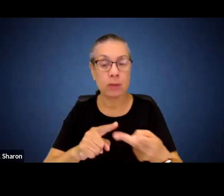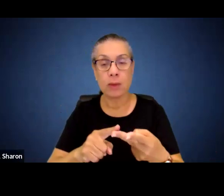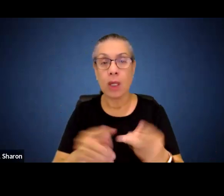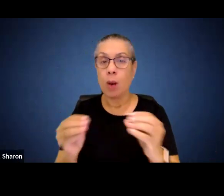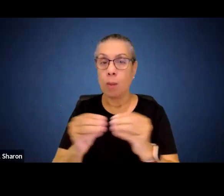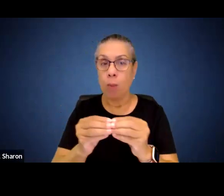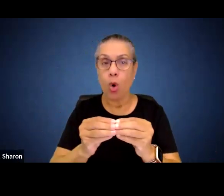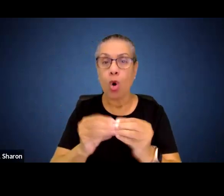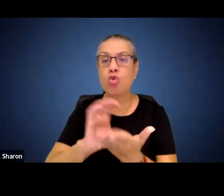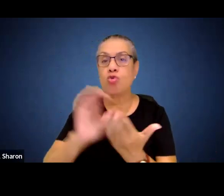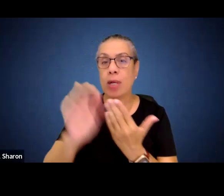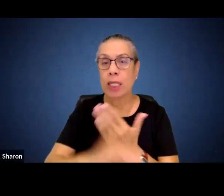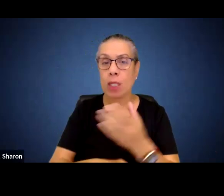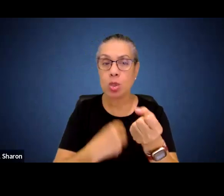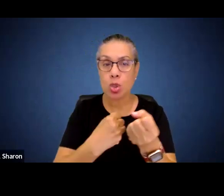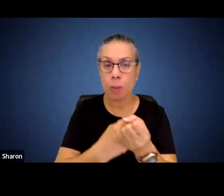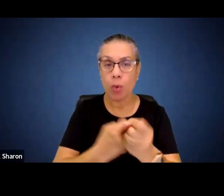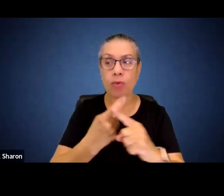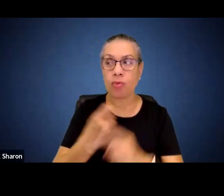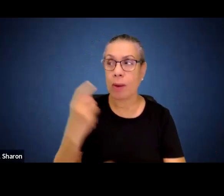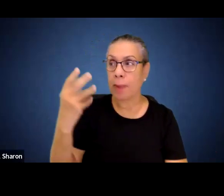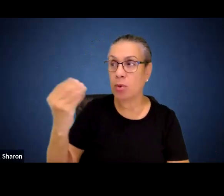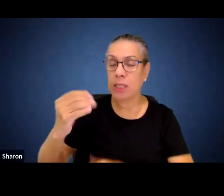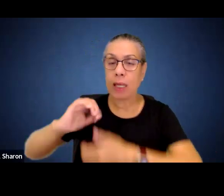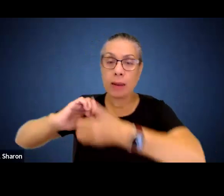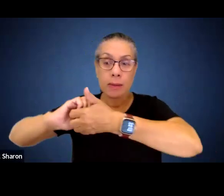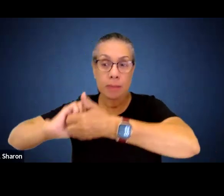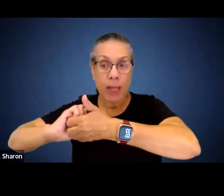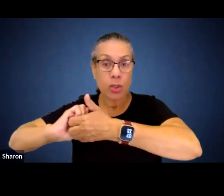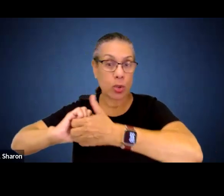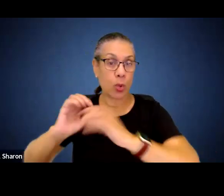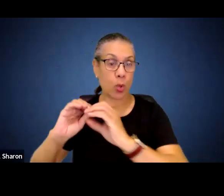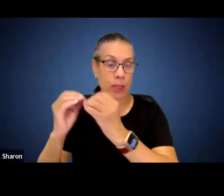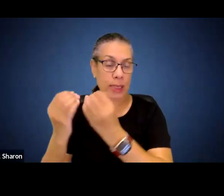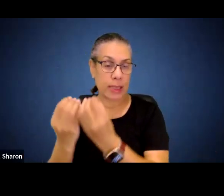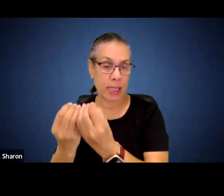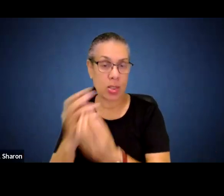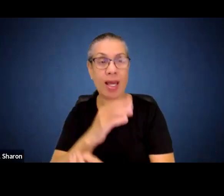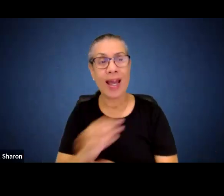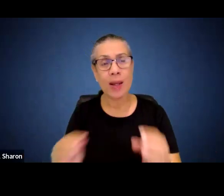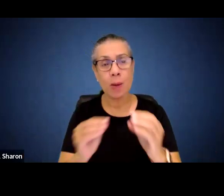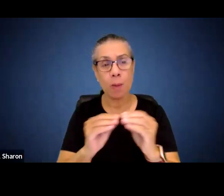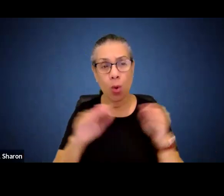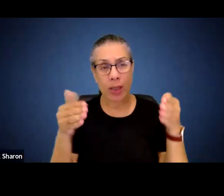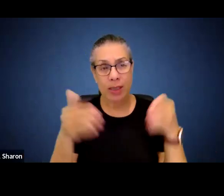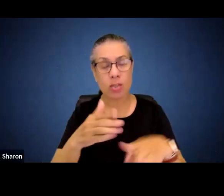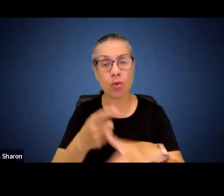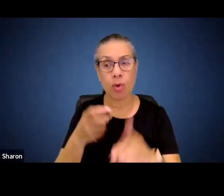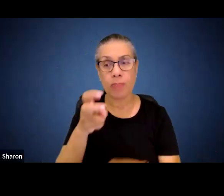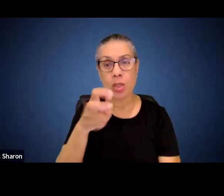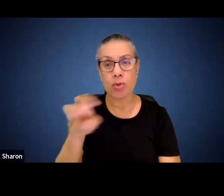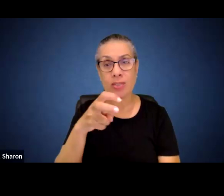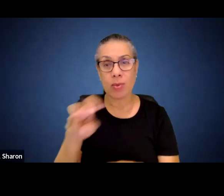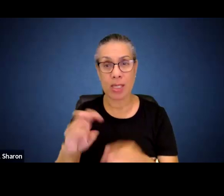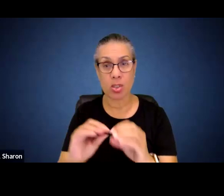curriculum support from a partner organization called Attuned, and additional attention from the Transformation